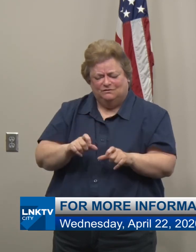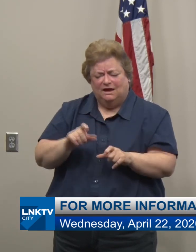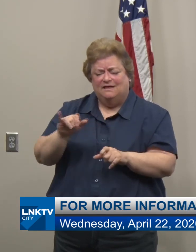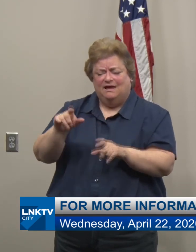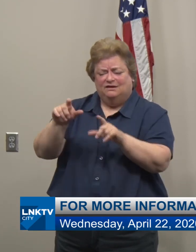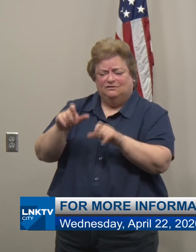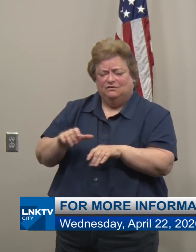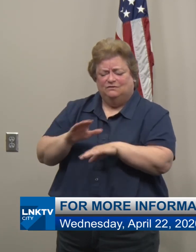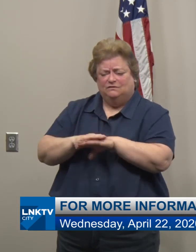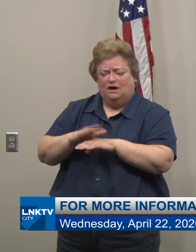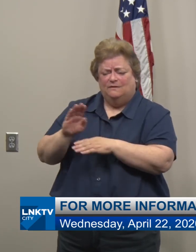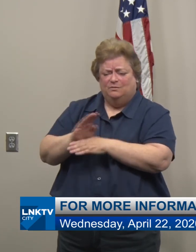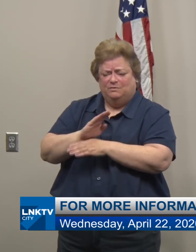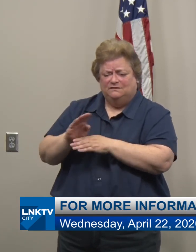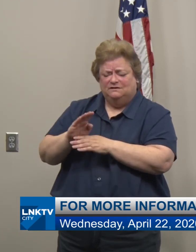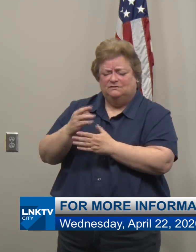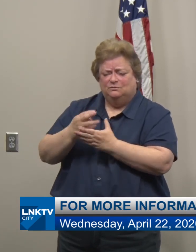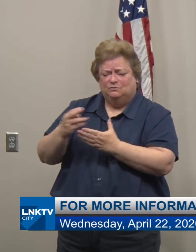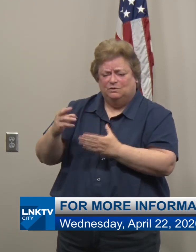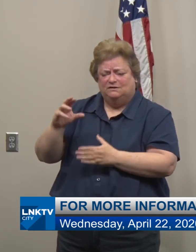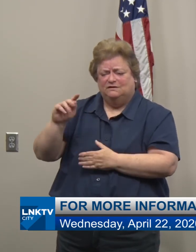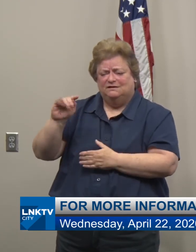available on the Business Resources tab of our website. That's